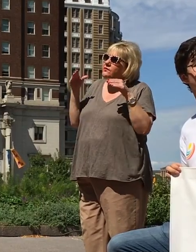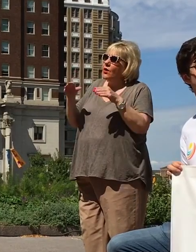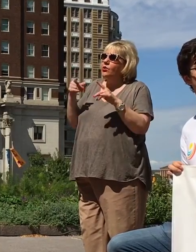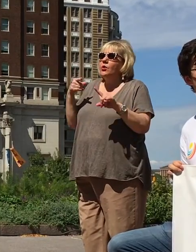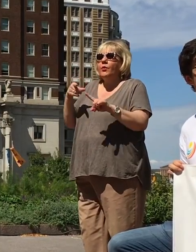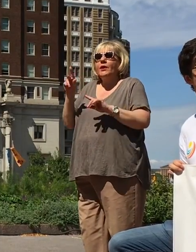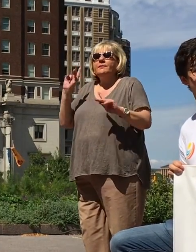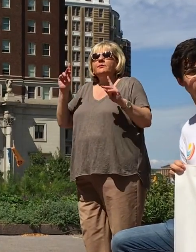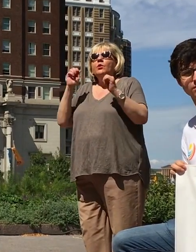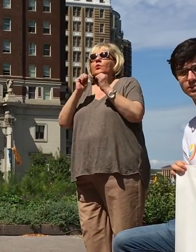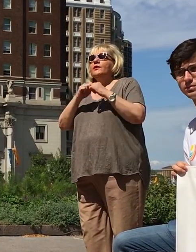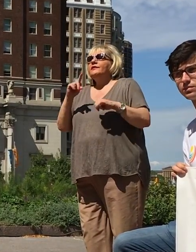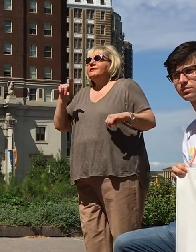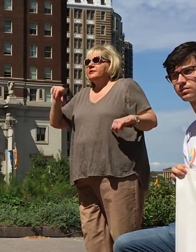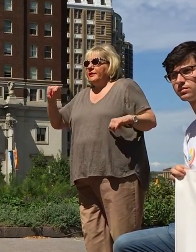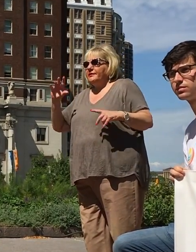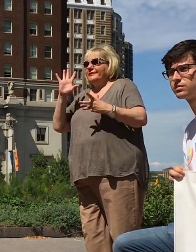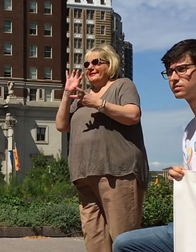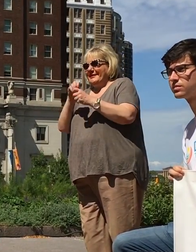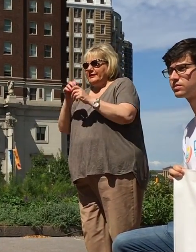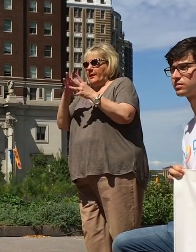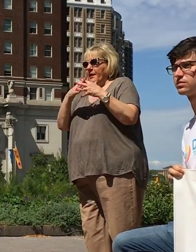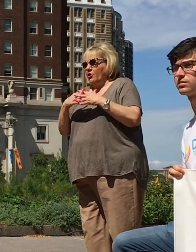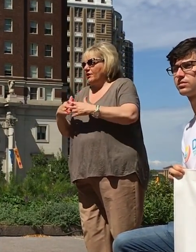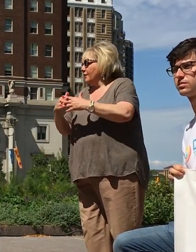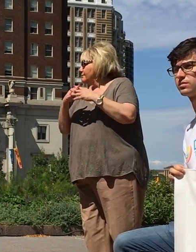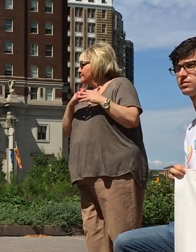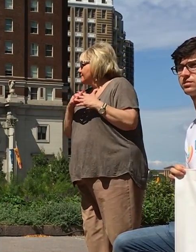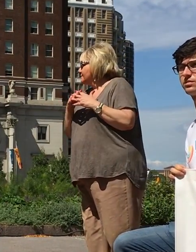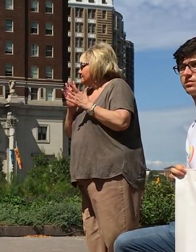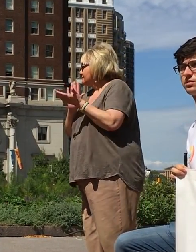with Disabilities in the Americas.